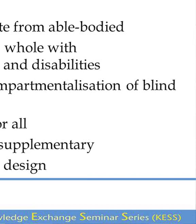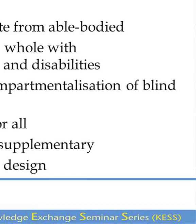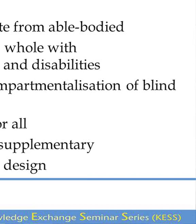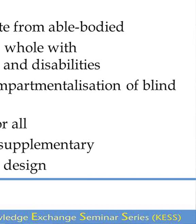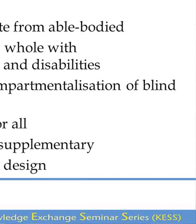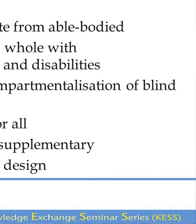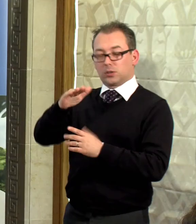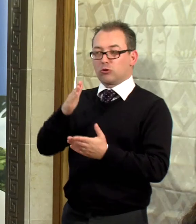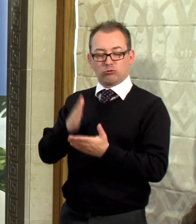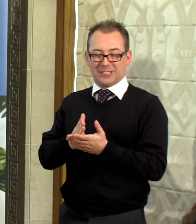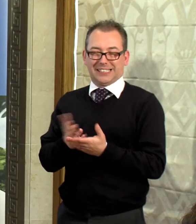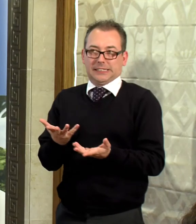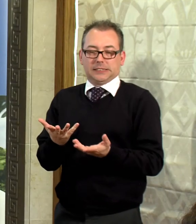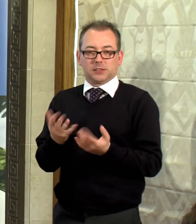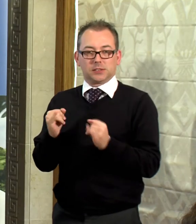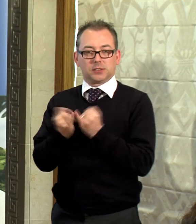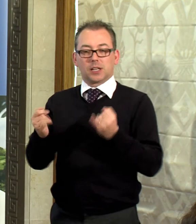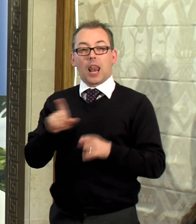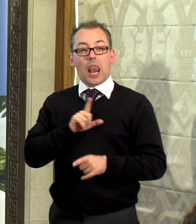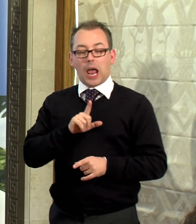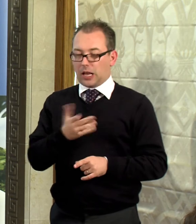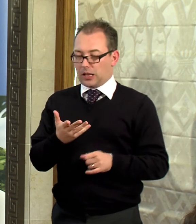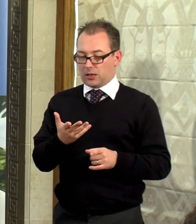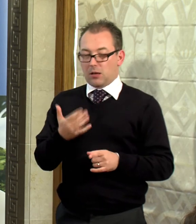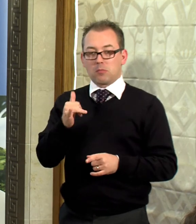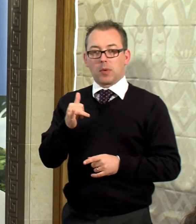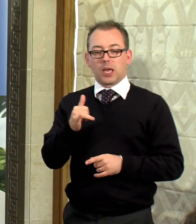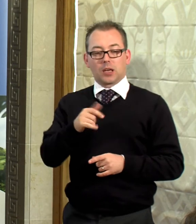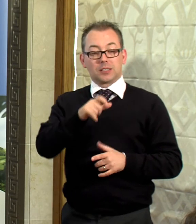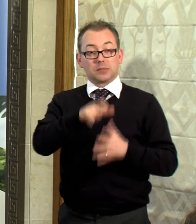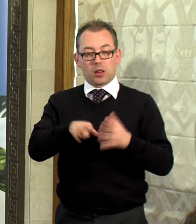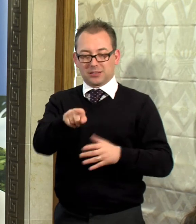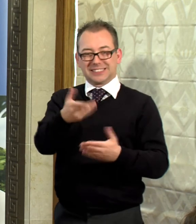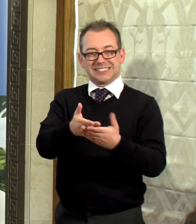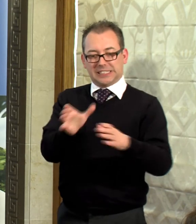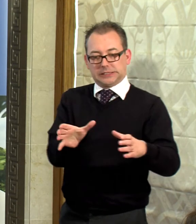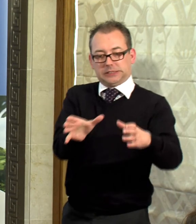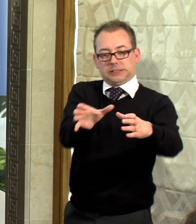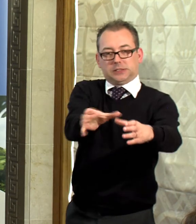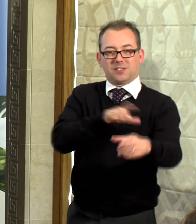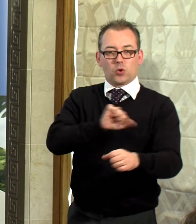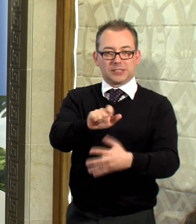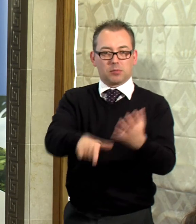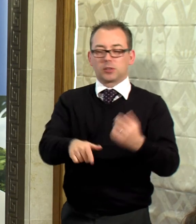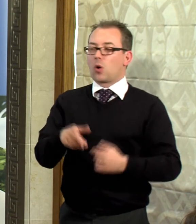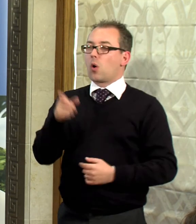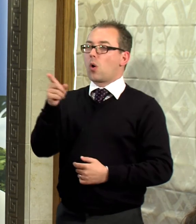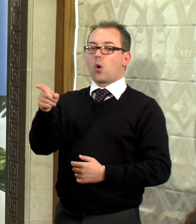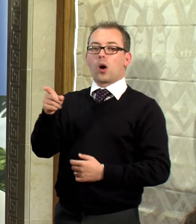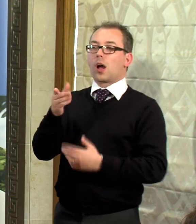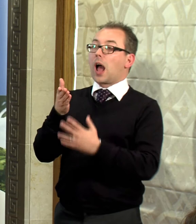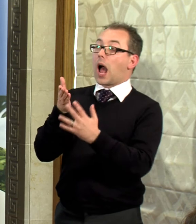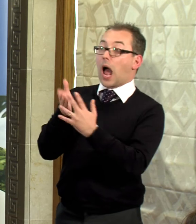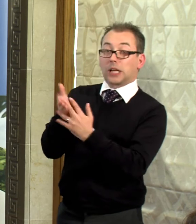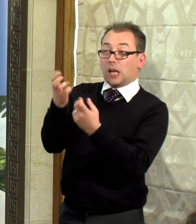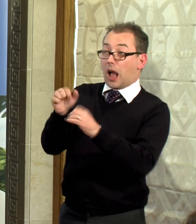divisive. For example, segregated seating allocations, the limited number of performances at which access facilities